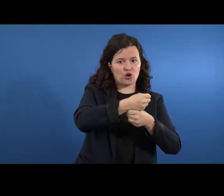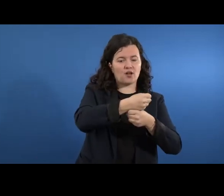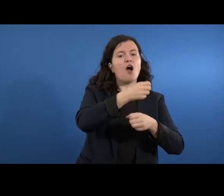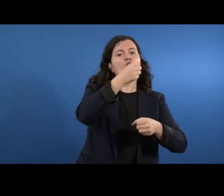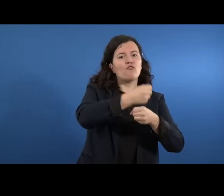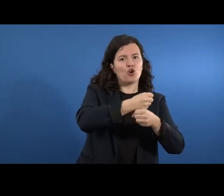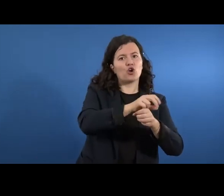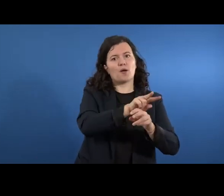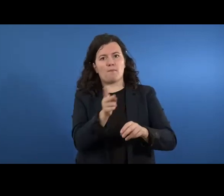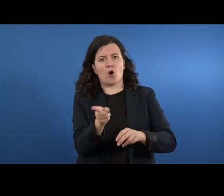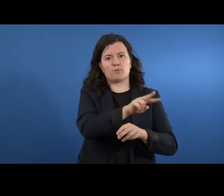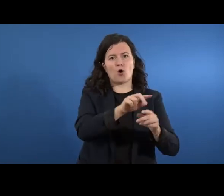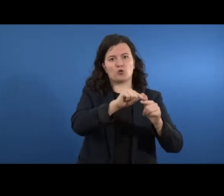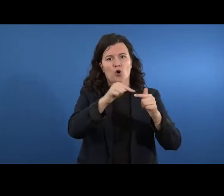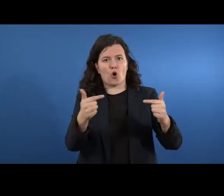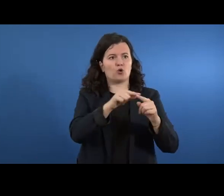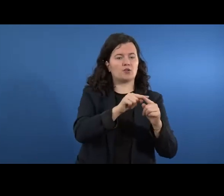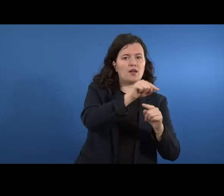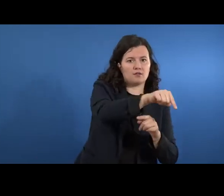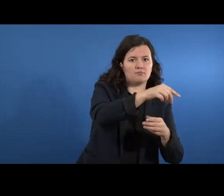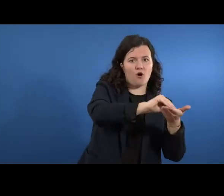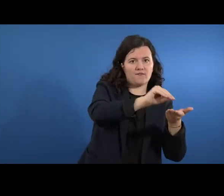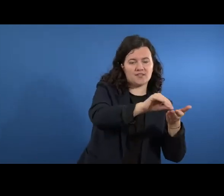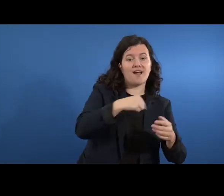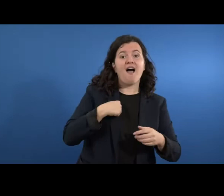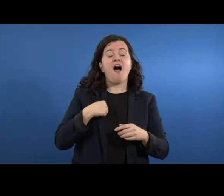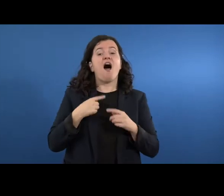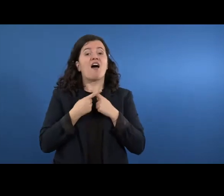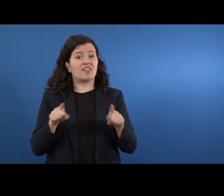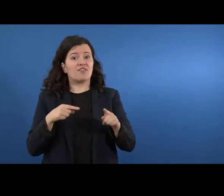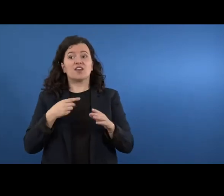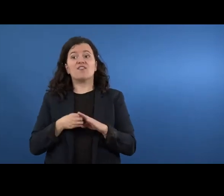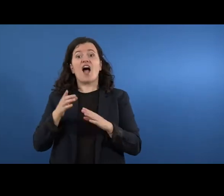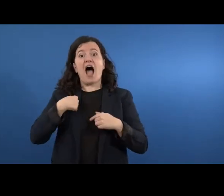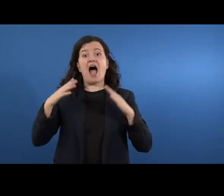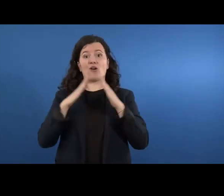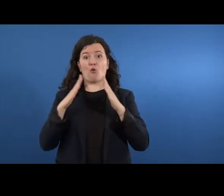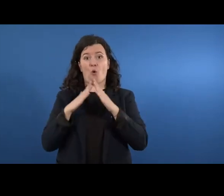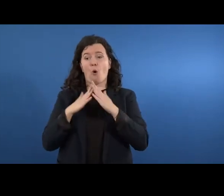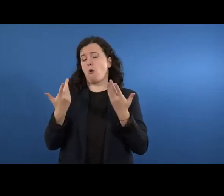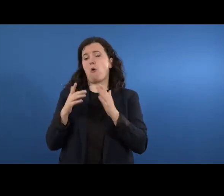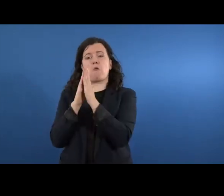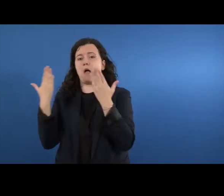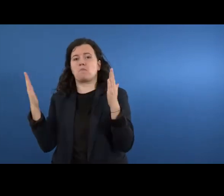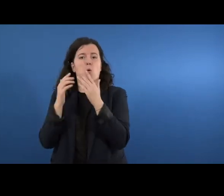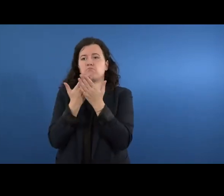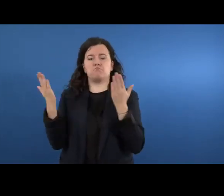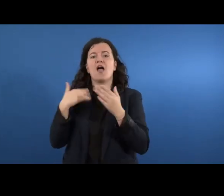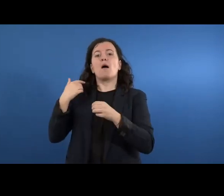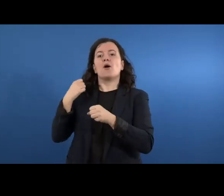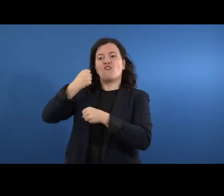working remotely, whether it be from home or from another environment. And